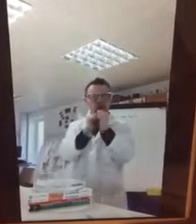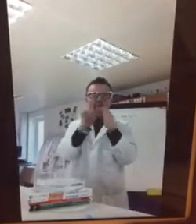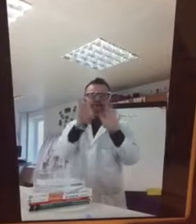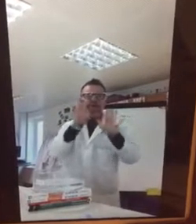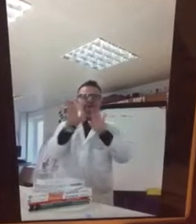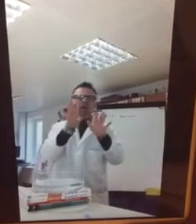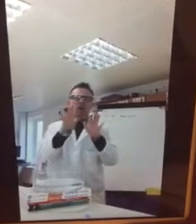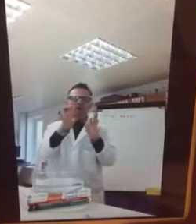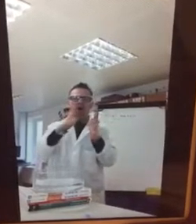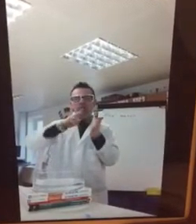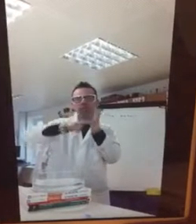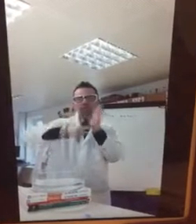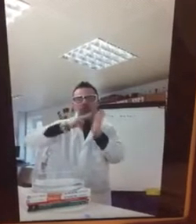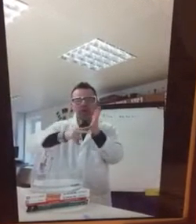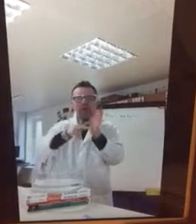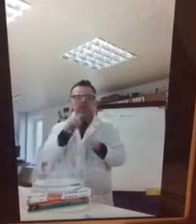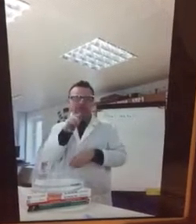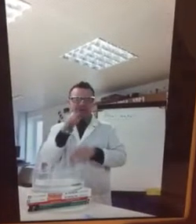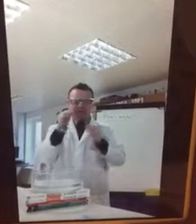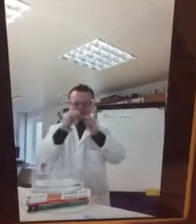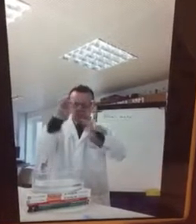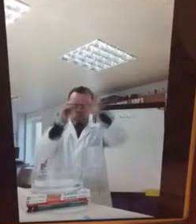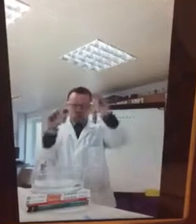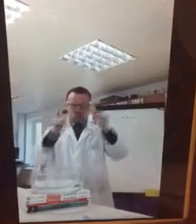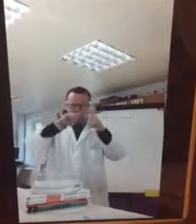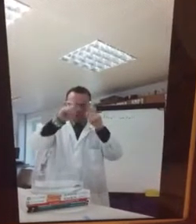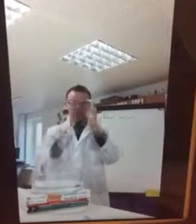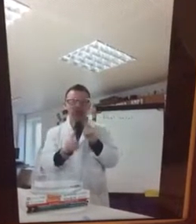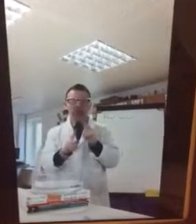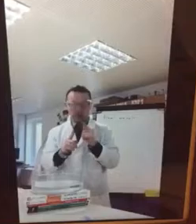So the reason for this is alkaline metals have one